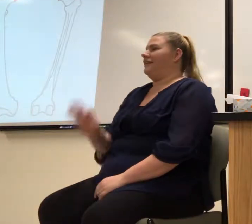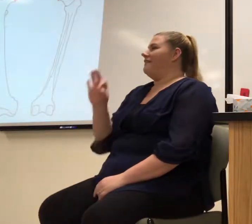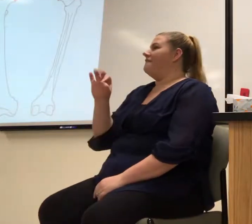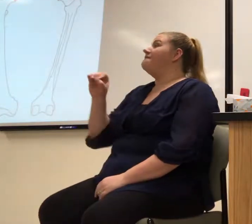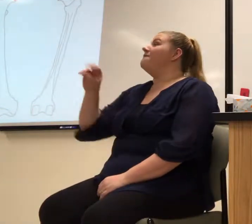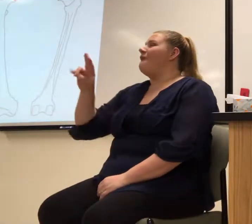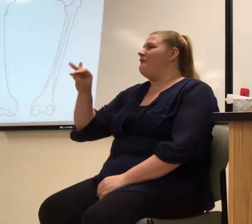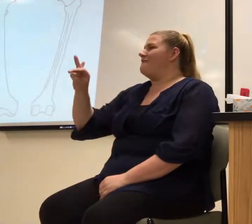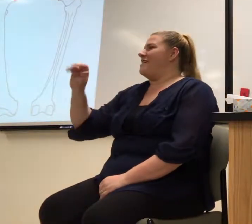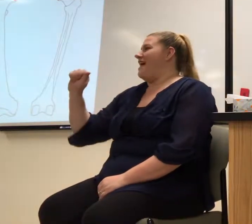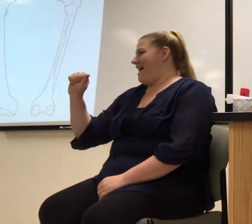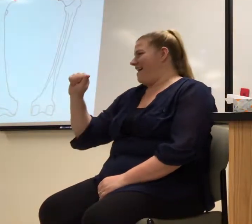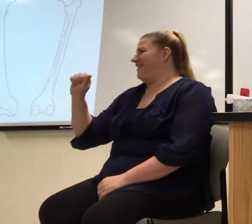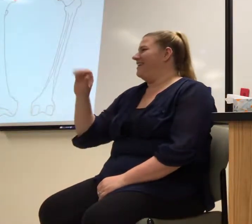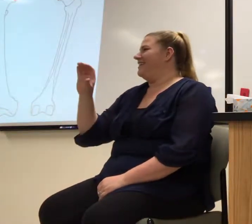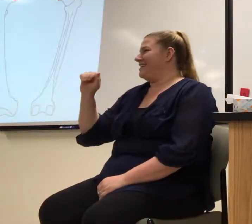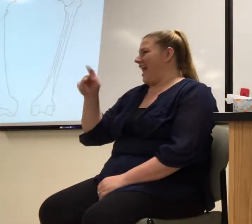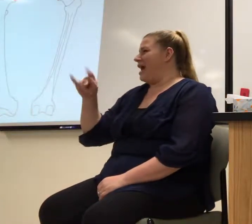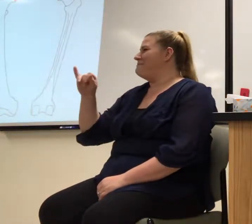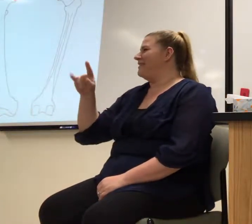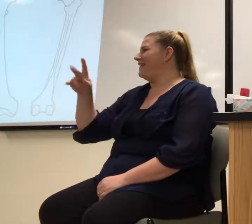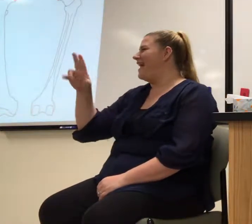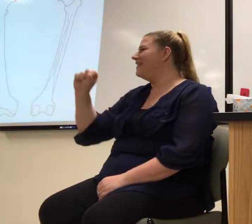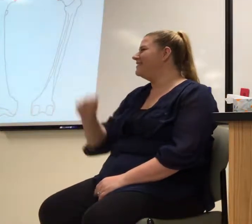in the head of femur. Okay.